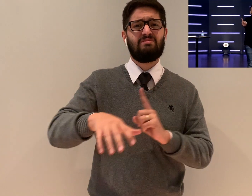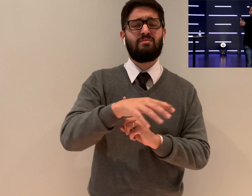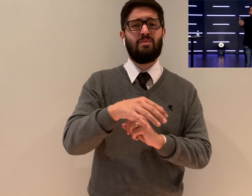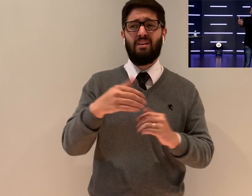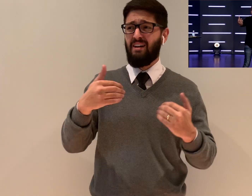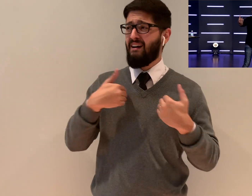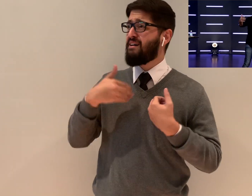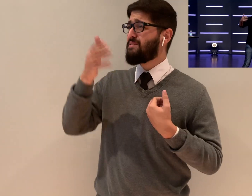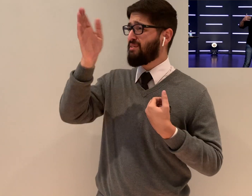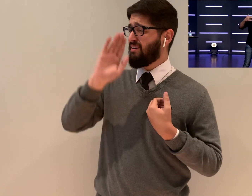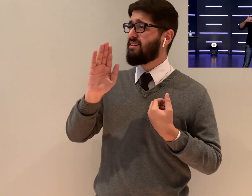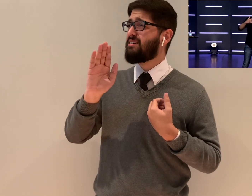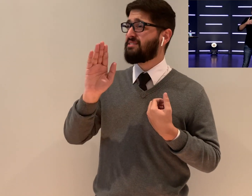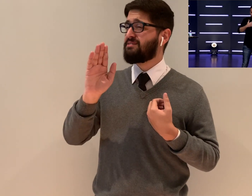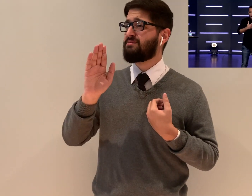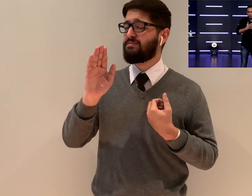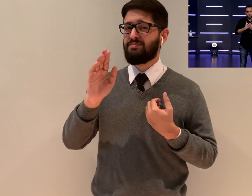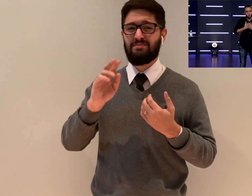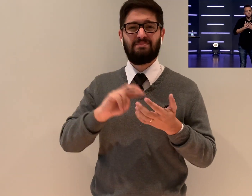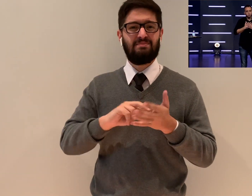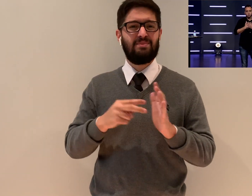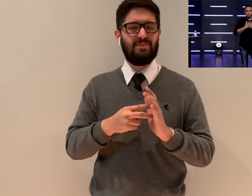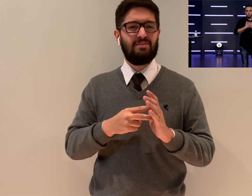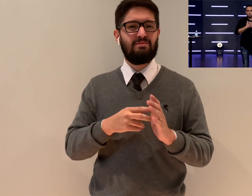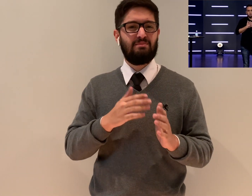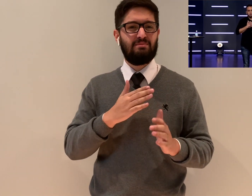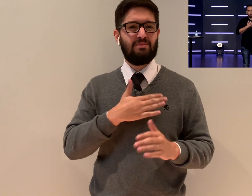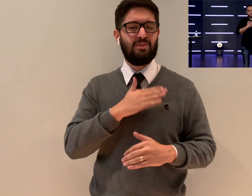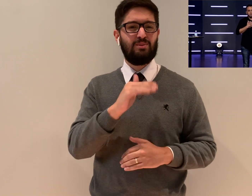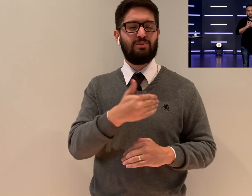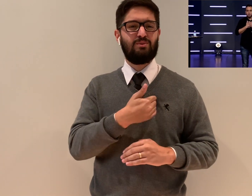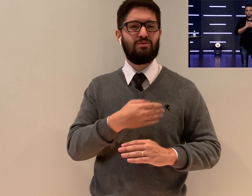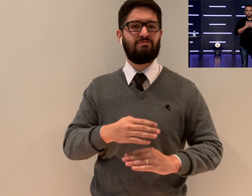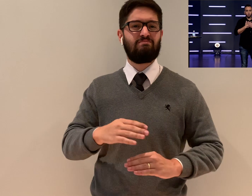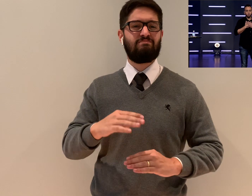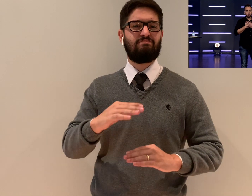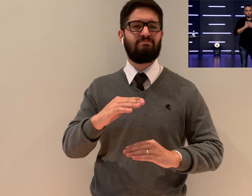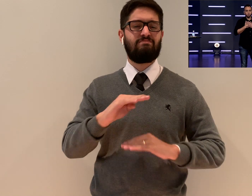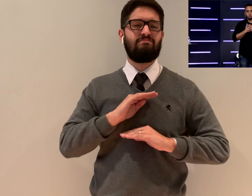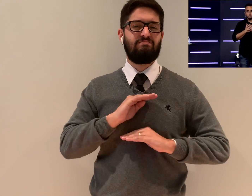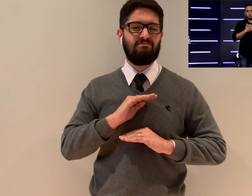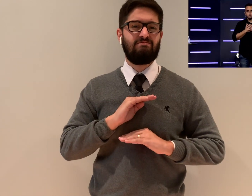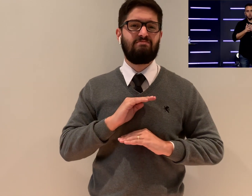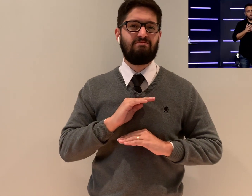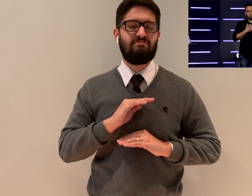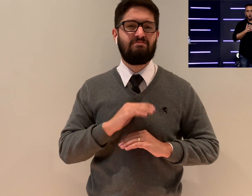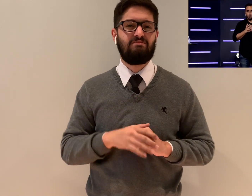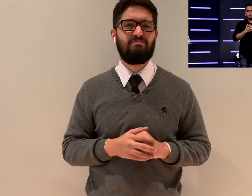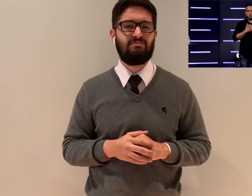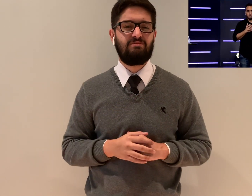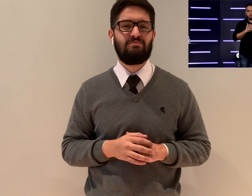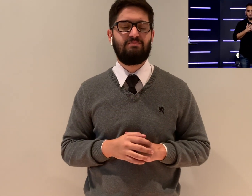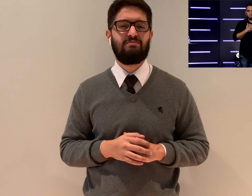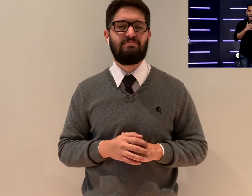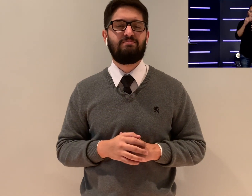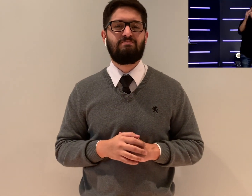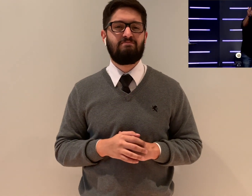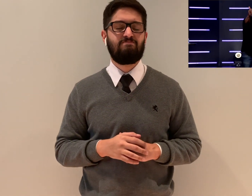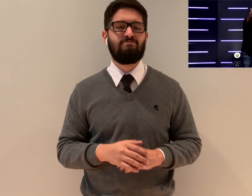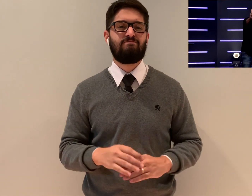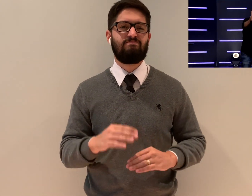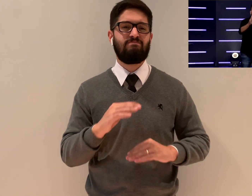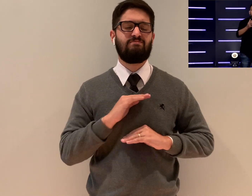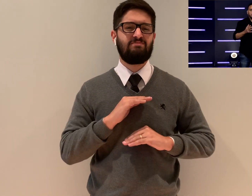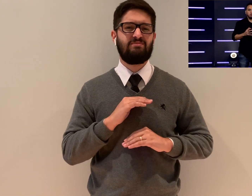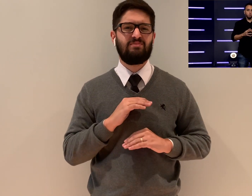God, it is well in my soul. It is well. How is